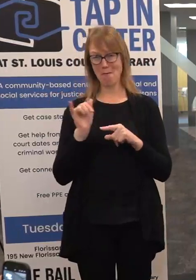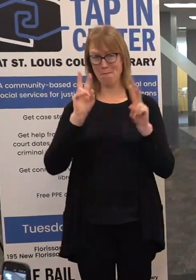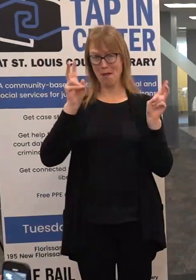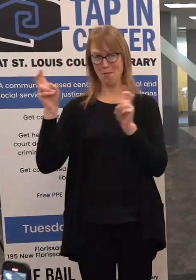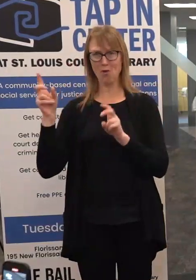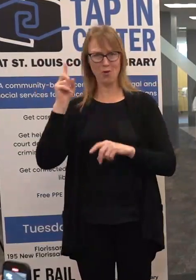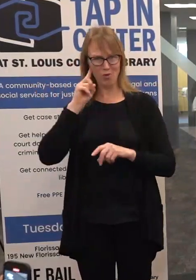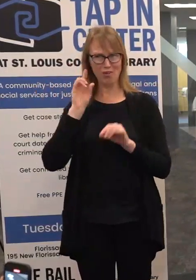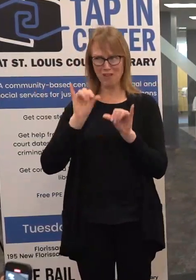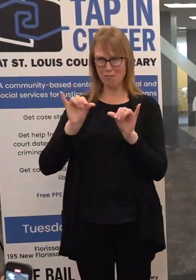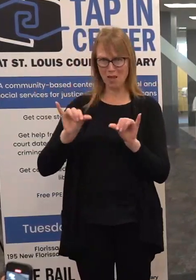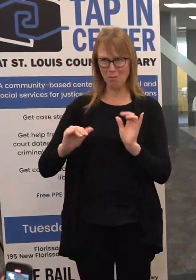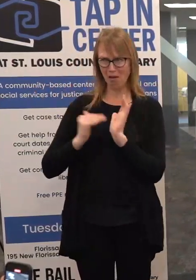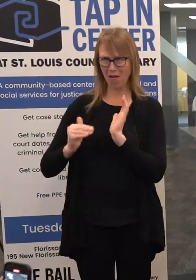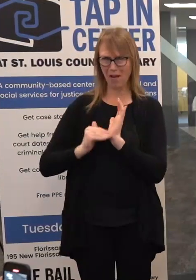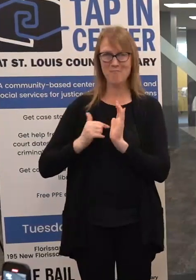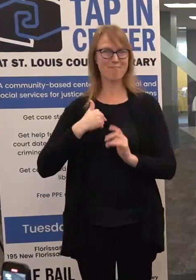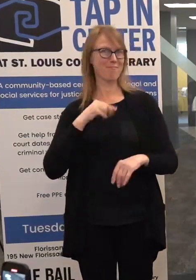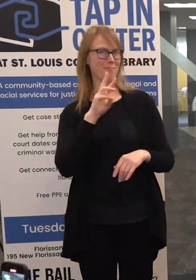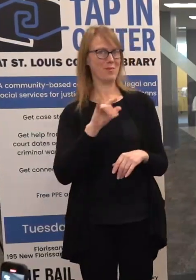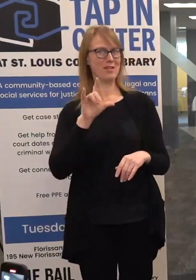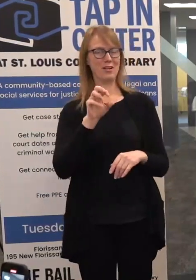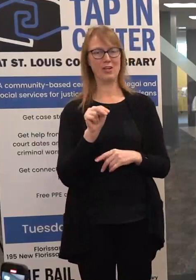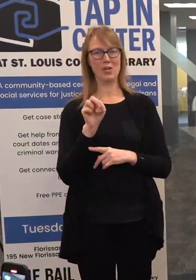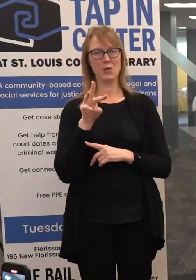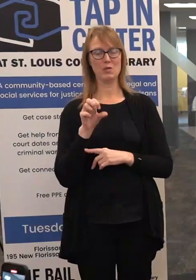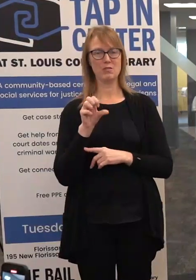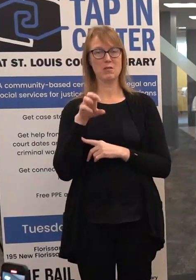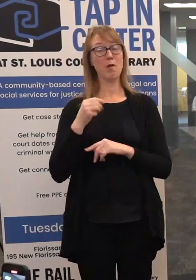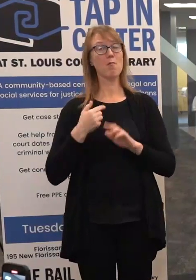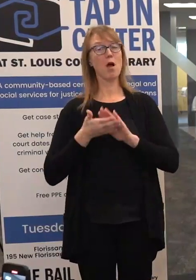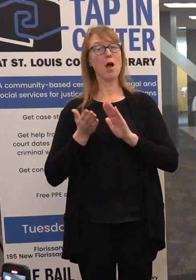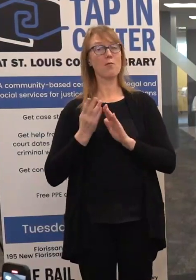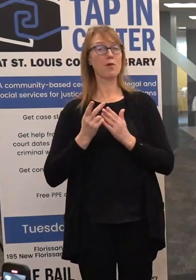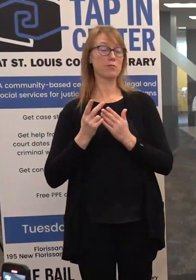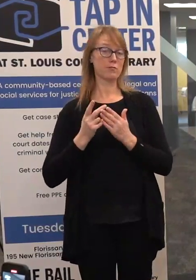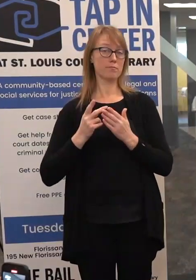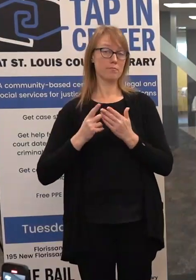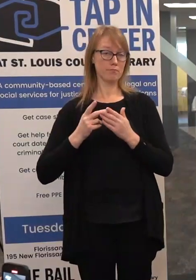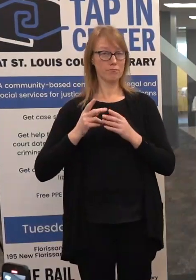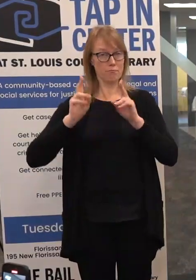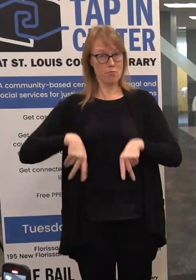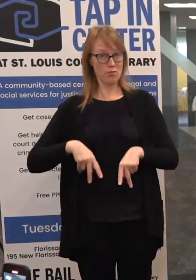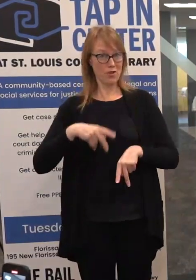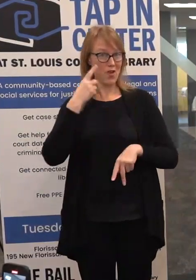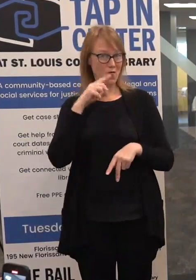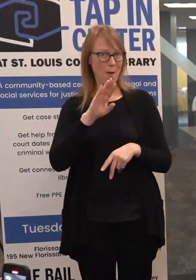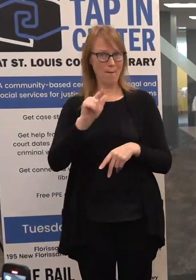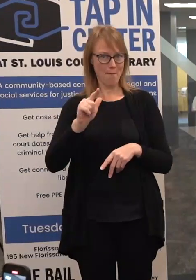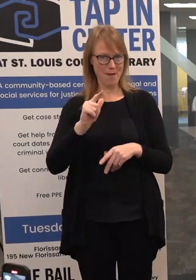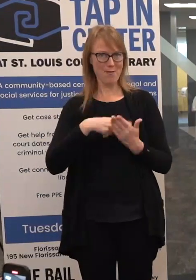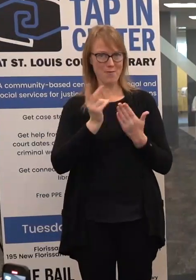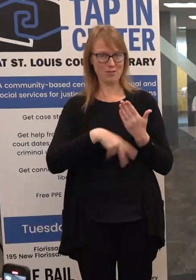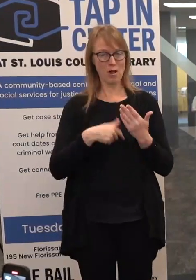it. Again, my name is Will Newsom. I'm the operations manager here in St. Louis County for the Bell Project, and working in partnership with Miranda at the Tap-In